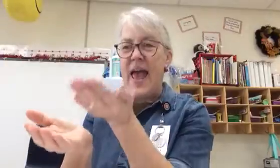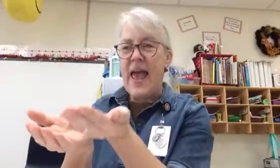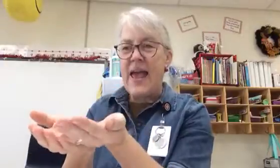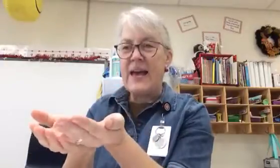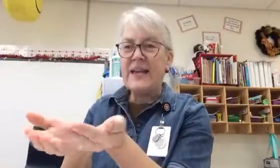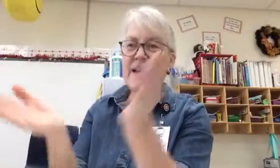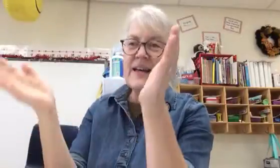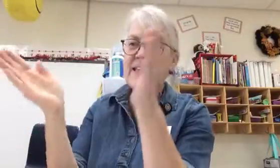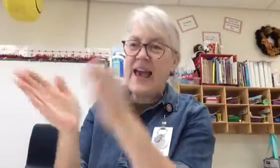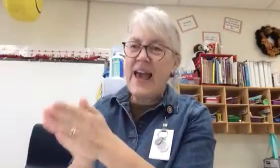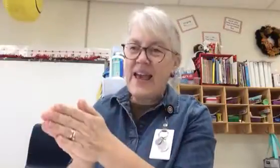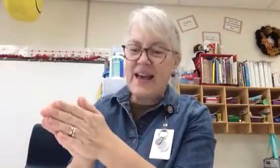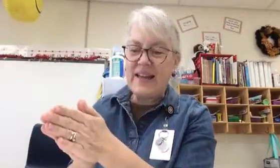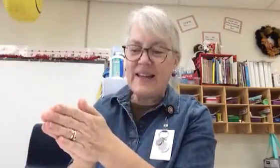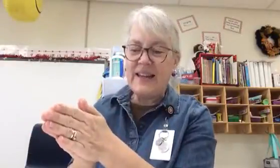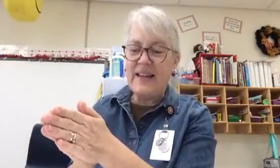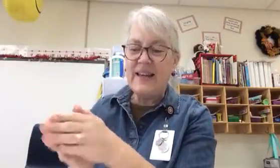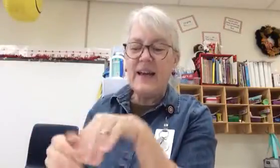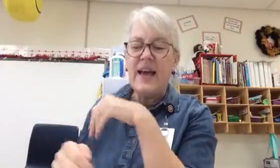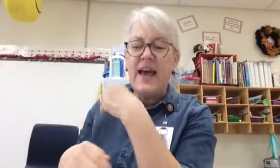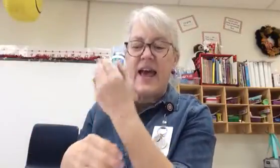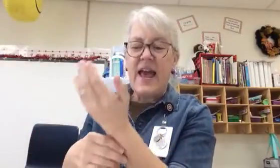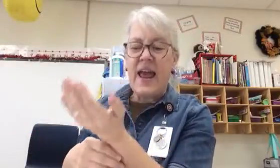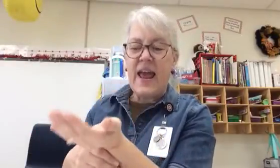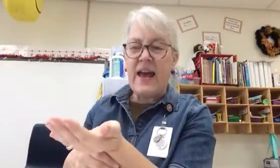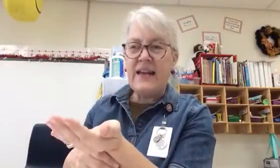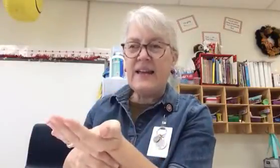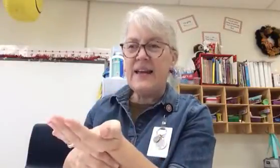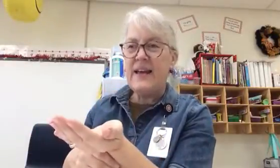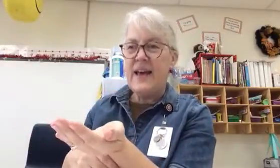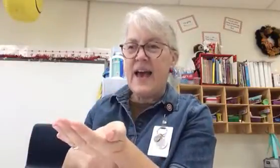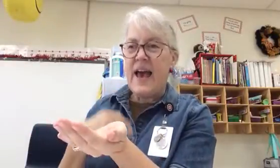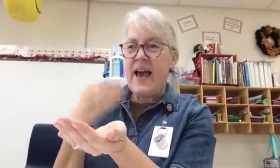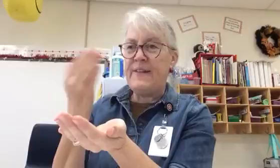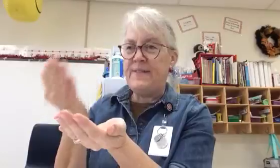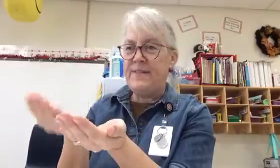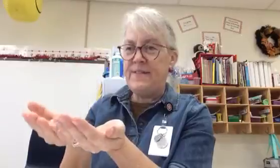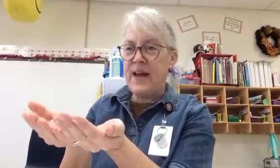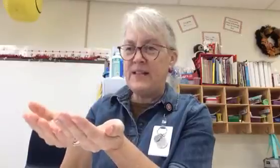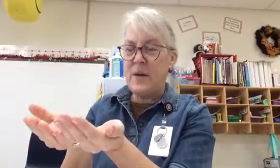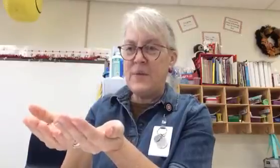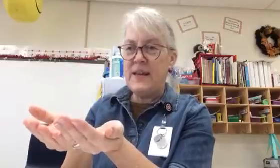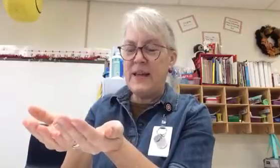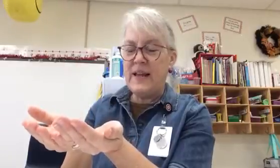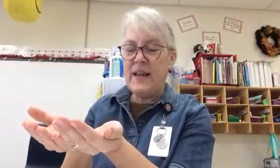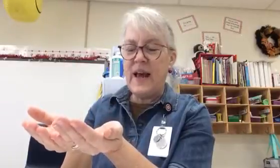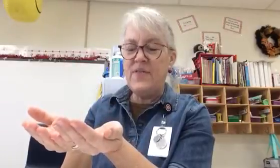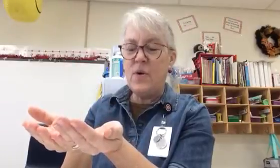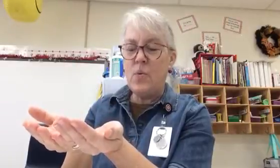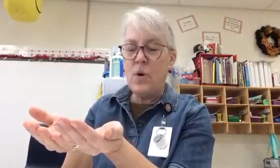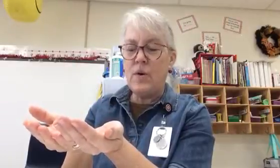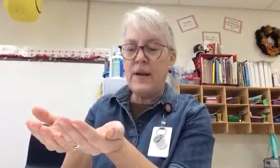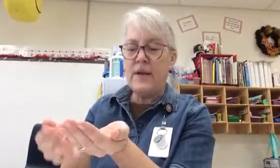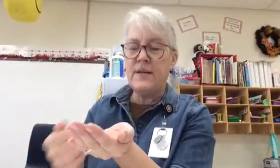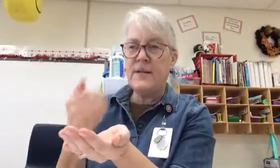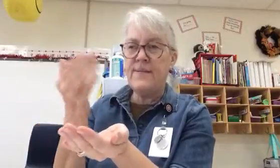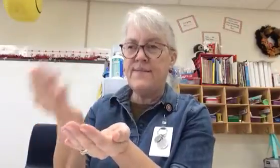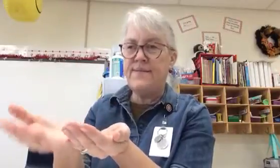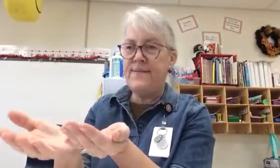an, can. An, add v at the beginning and the word is v,